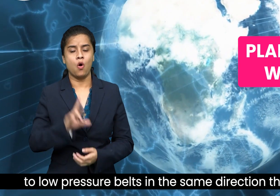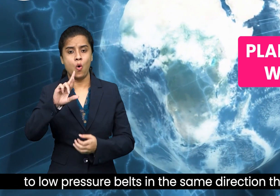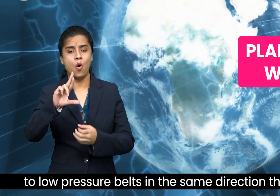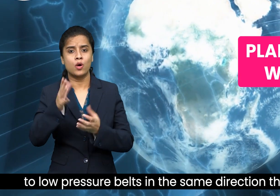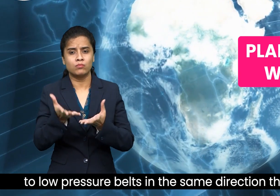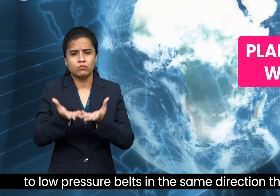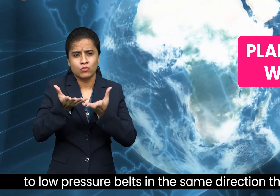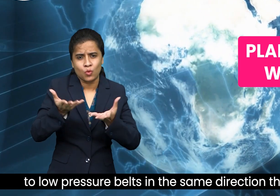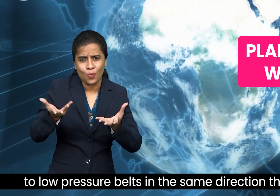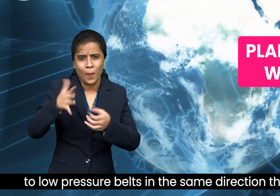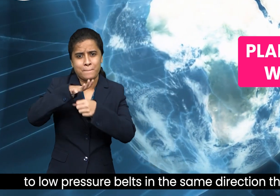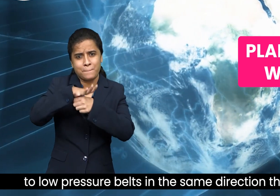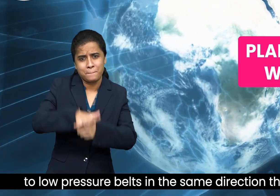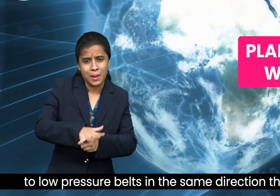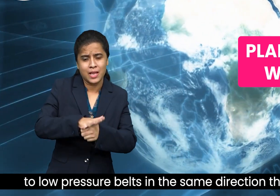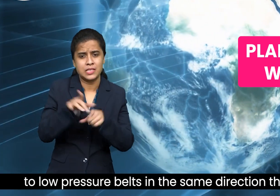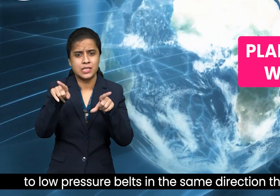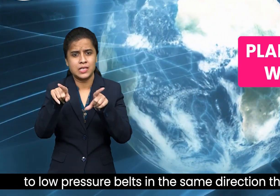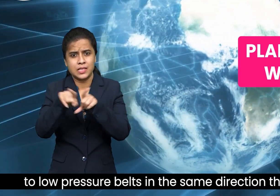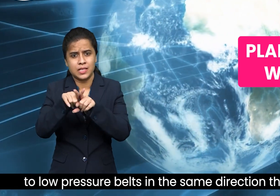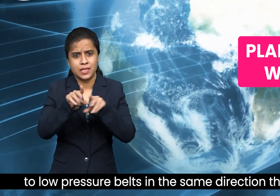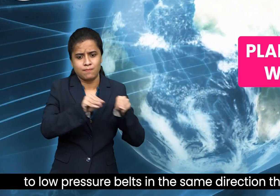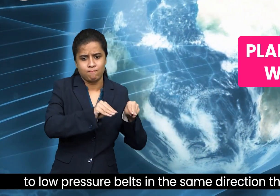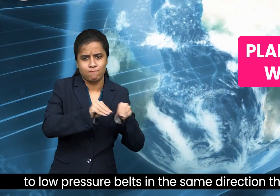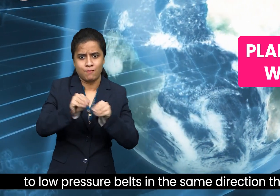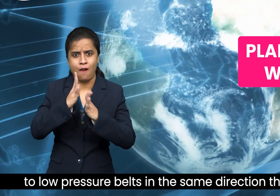in the same direction